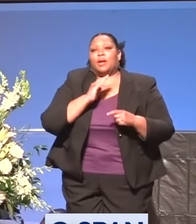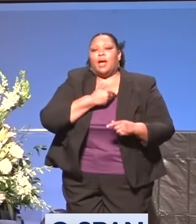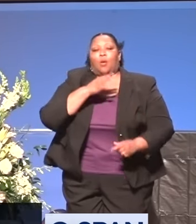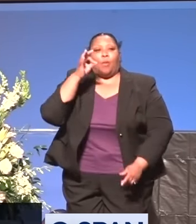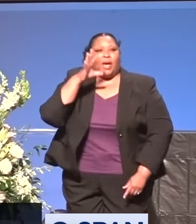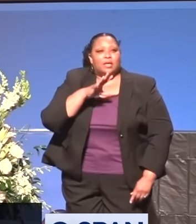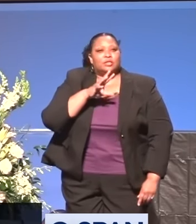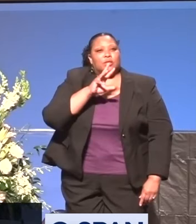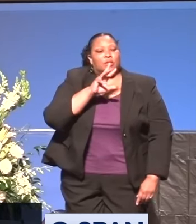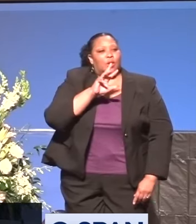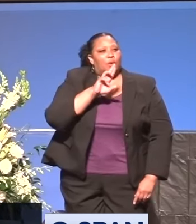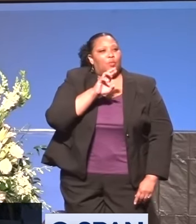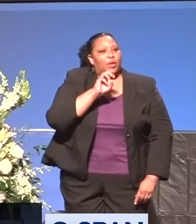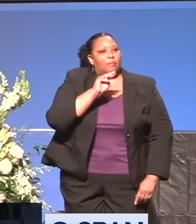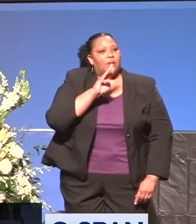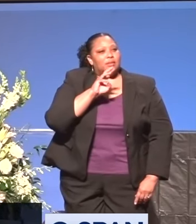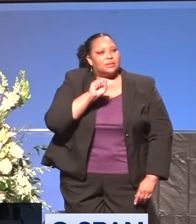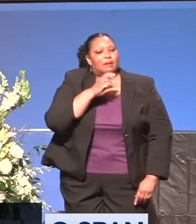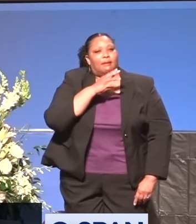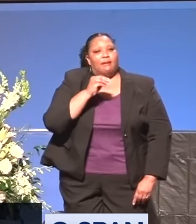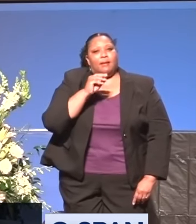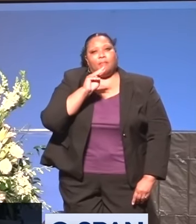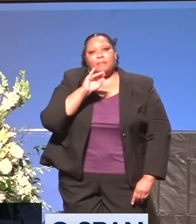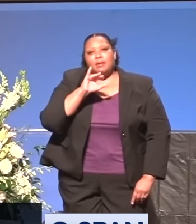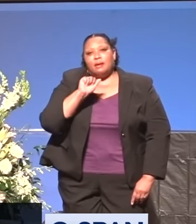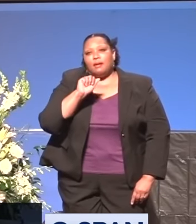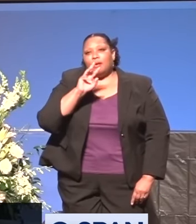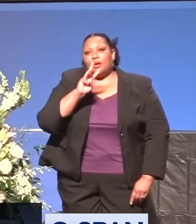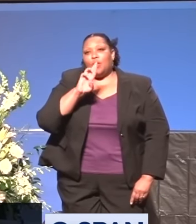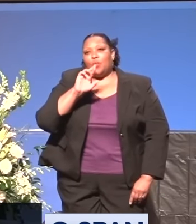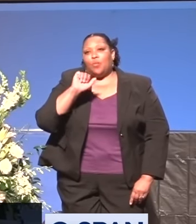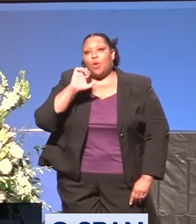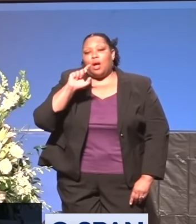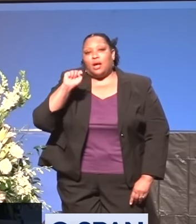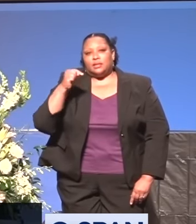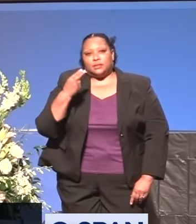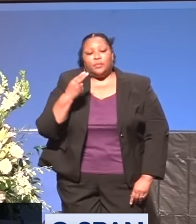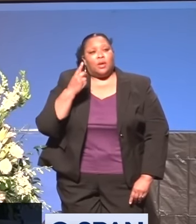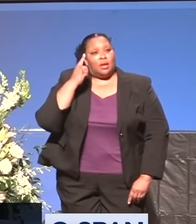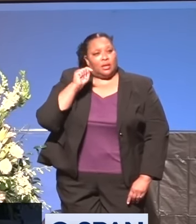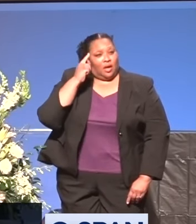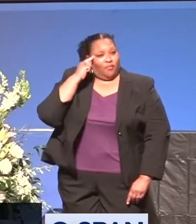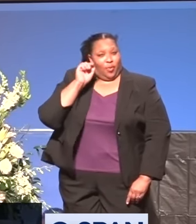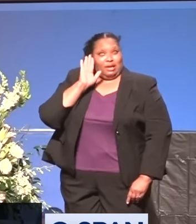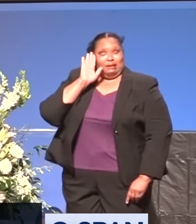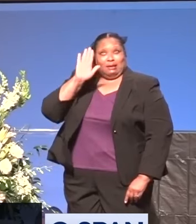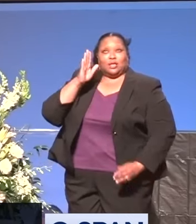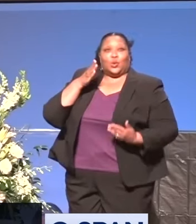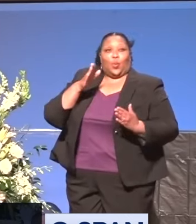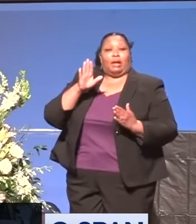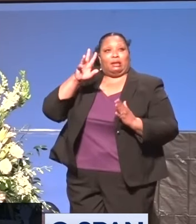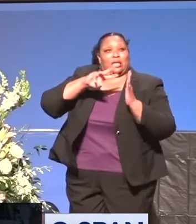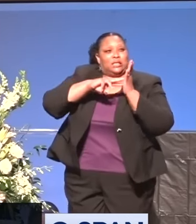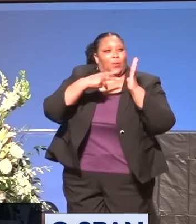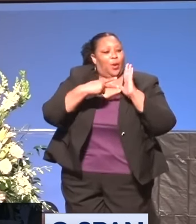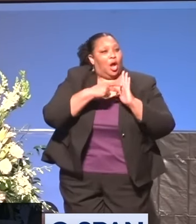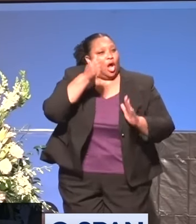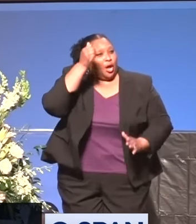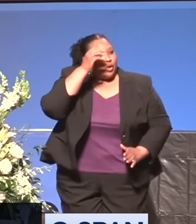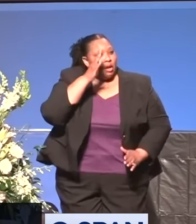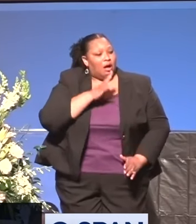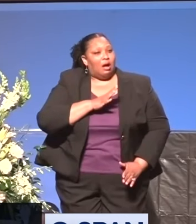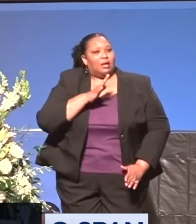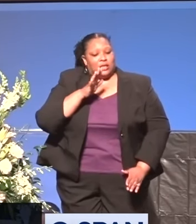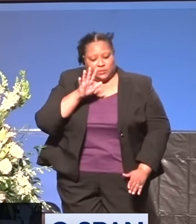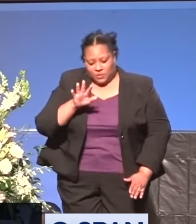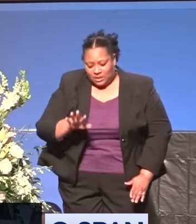pastors Reis and Miaight. In his own way and for his own purpose, God has